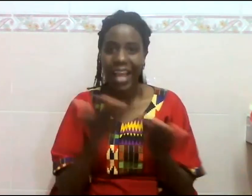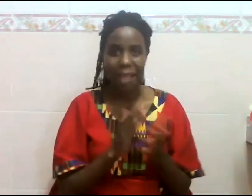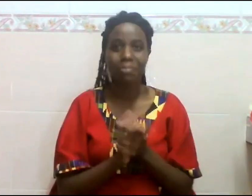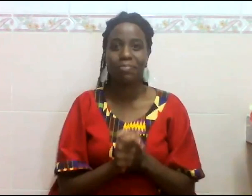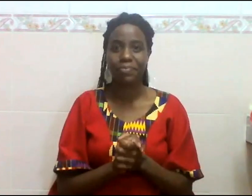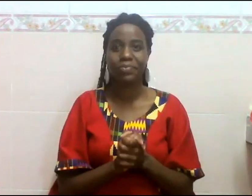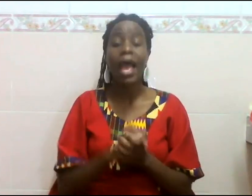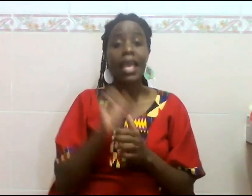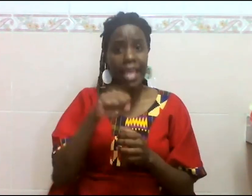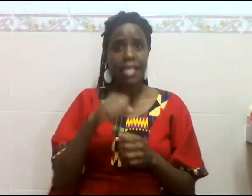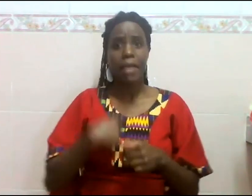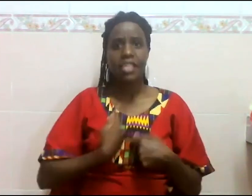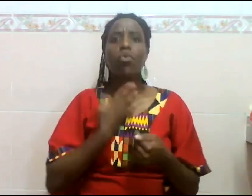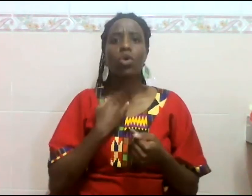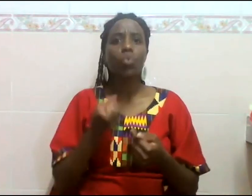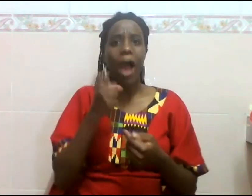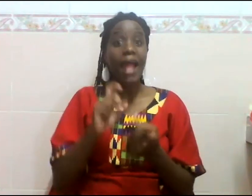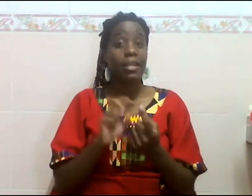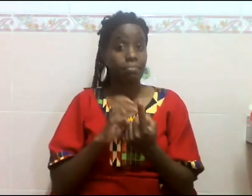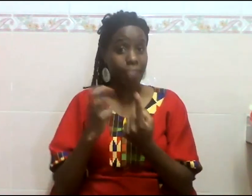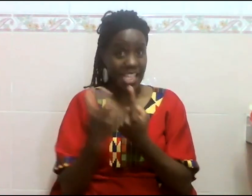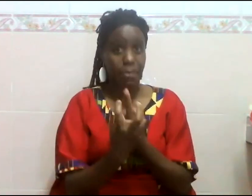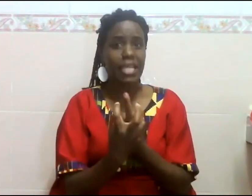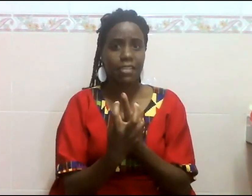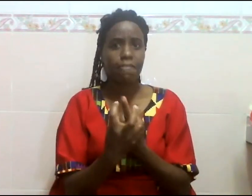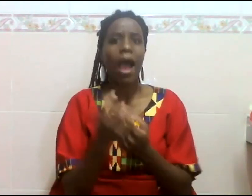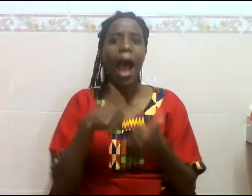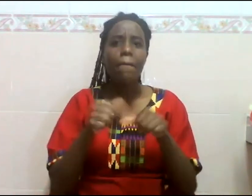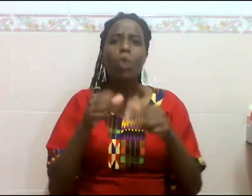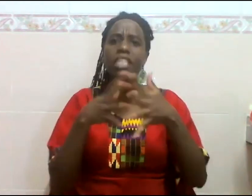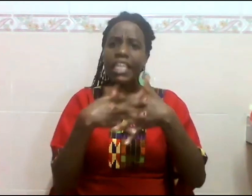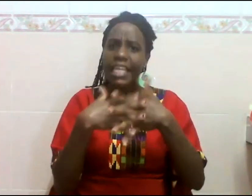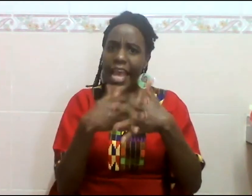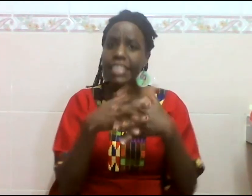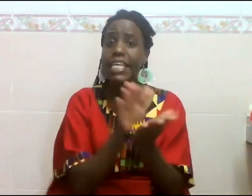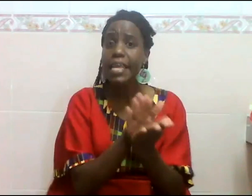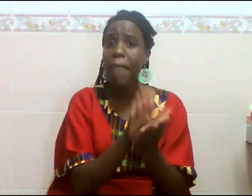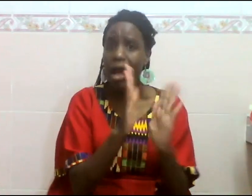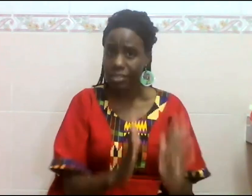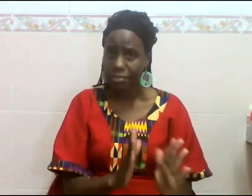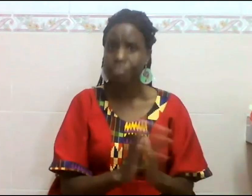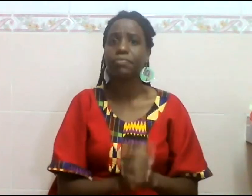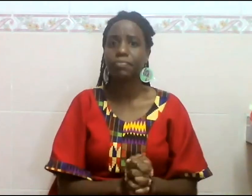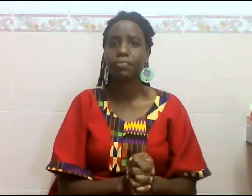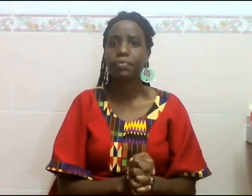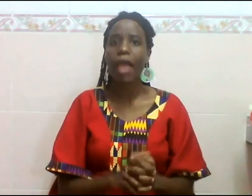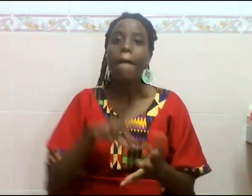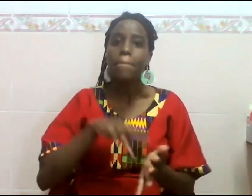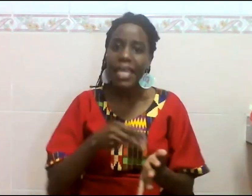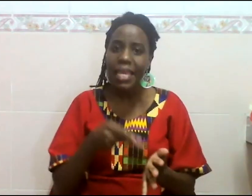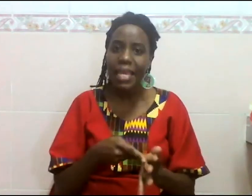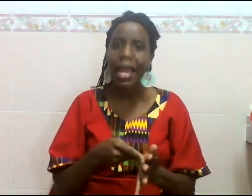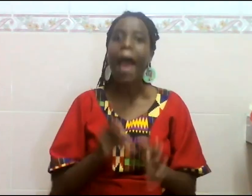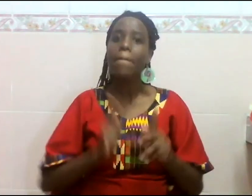a perspective of Indigenous peoples at this point, and also a question to Becky. Like, have